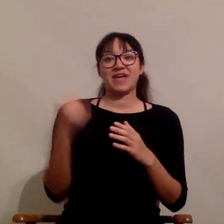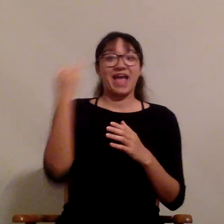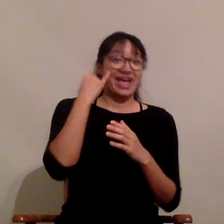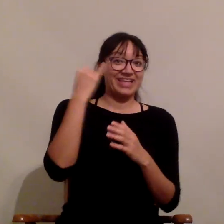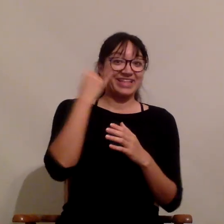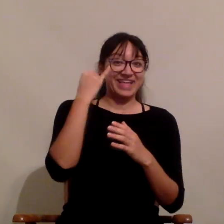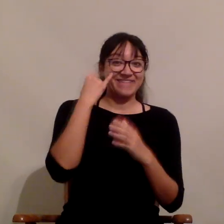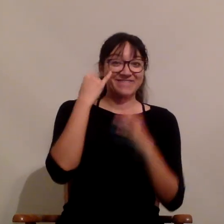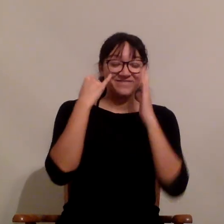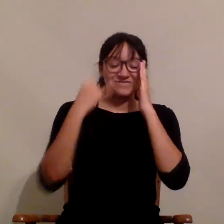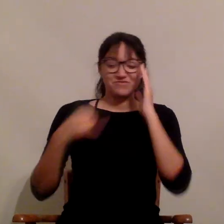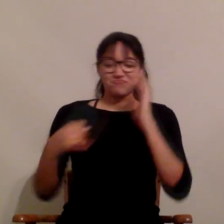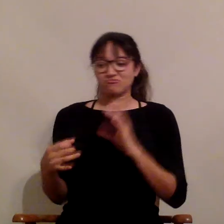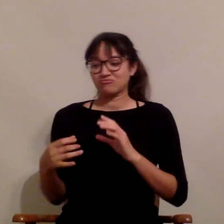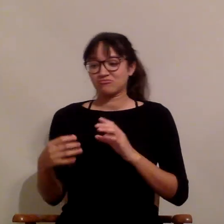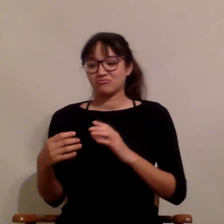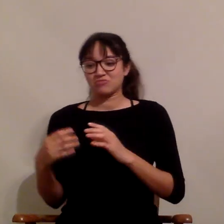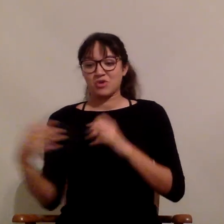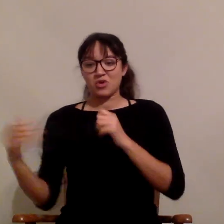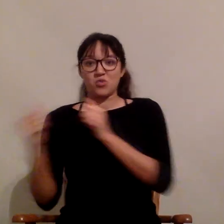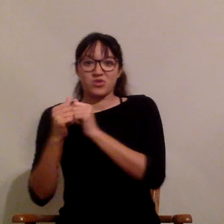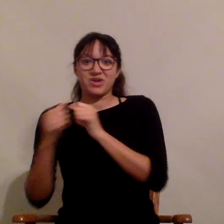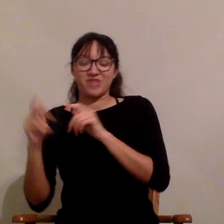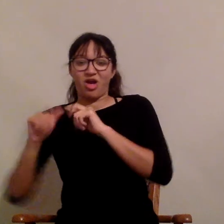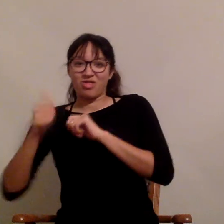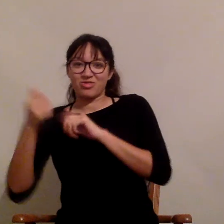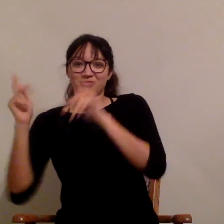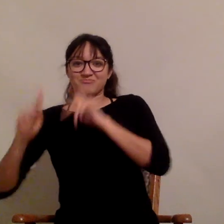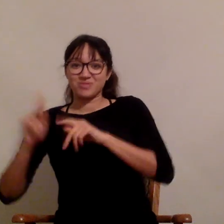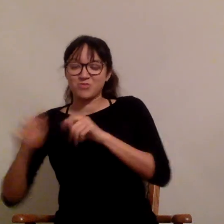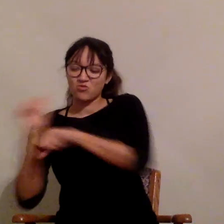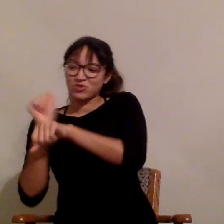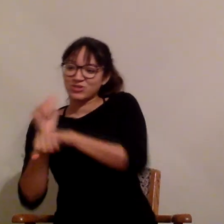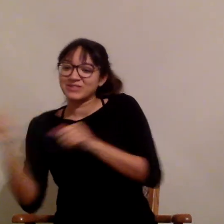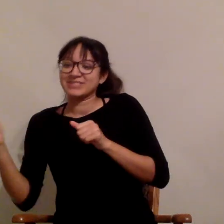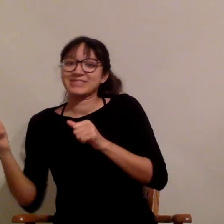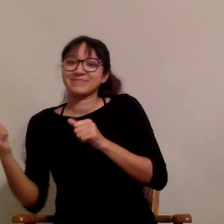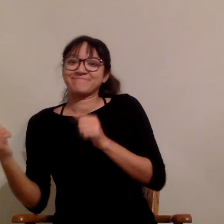collaborations, we will beat this terrible disease. Thank you.